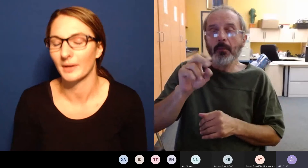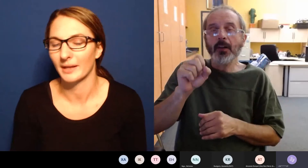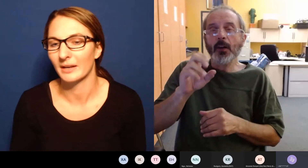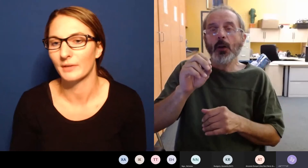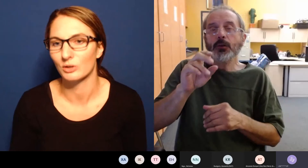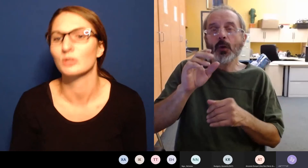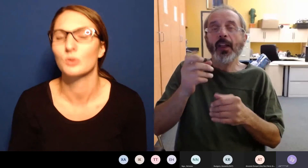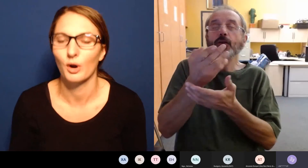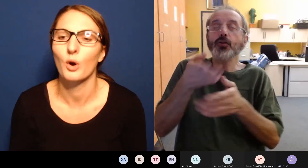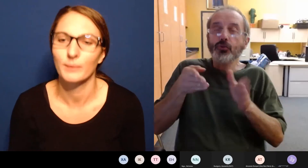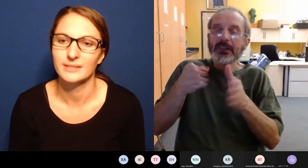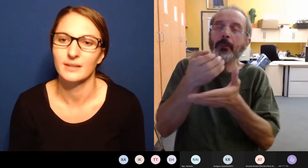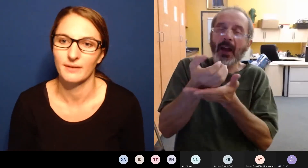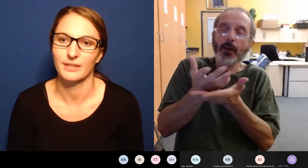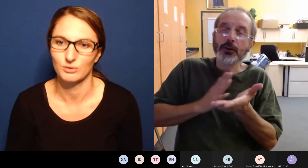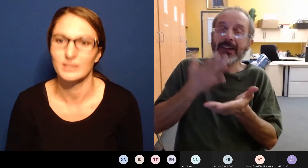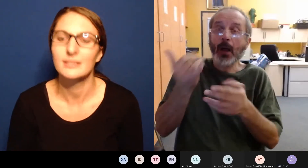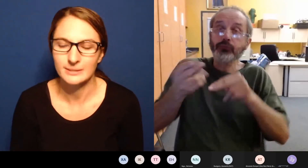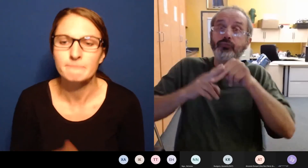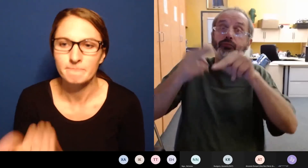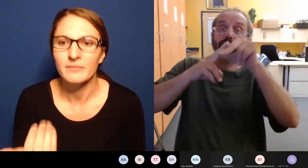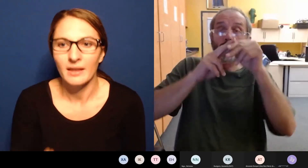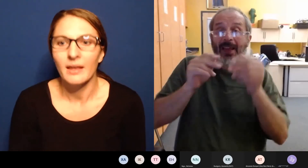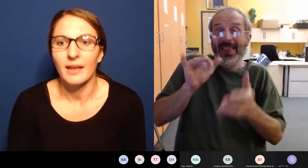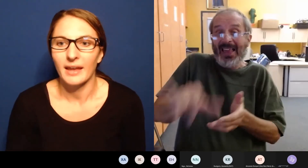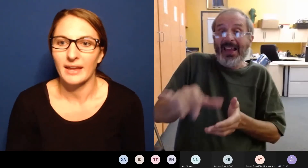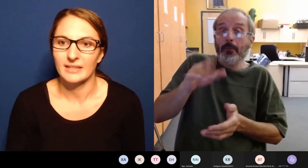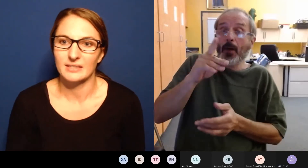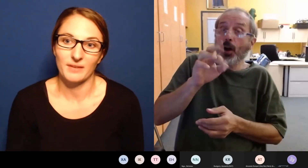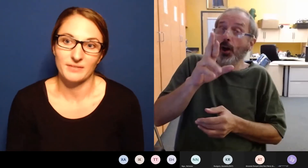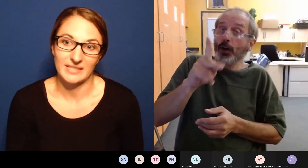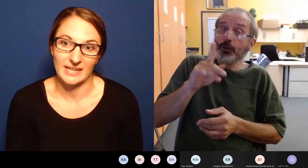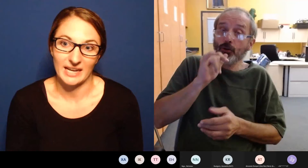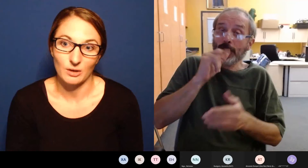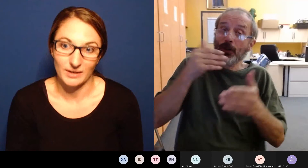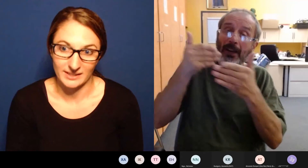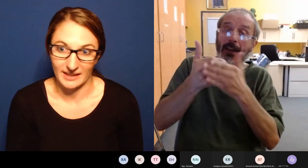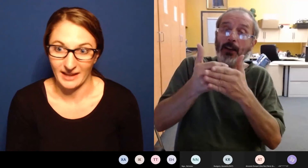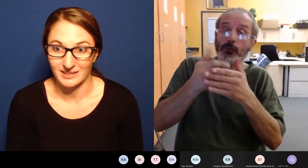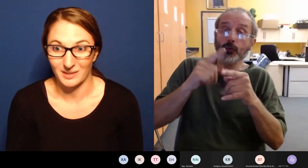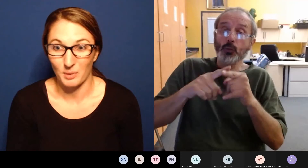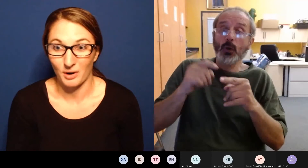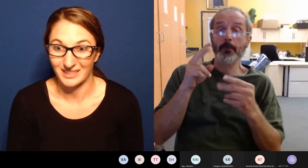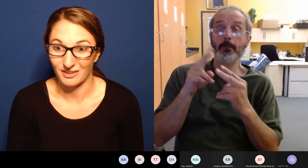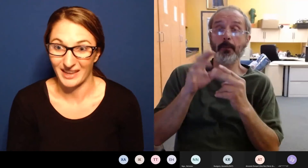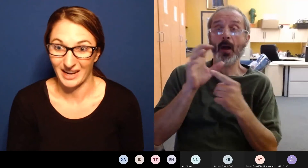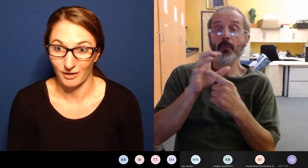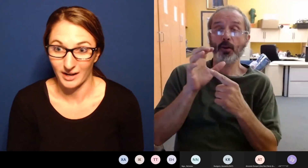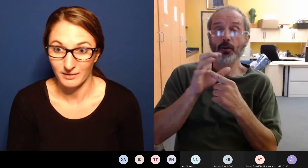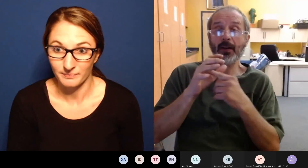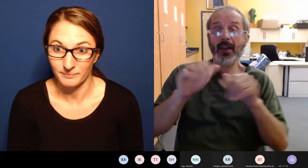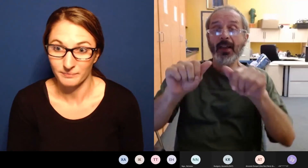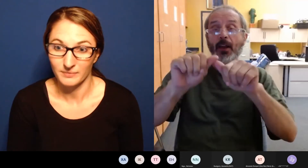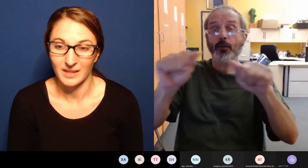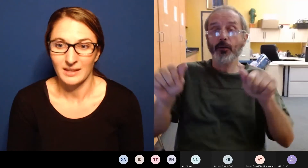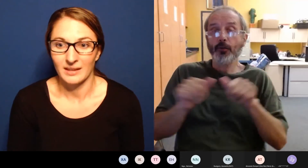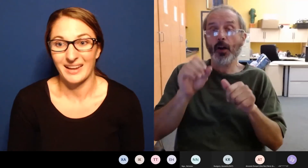for the individuals who are homeless and live on the streets. And we've seen an increase in that in the parks near that